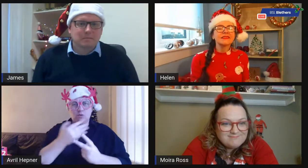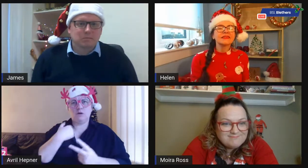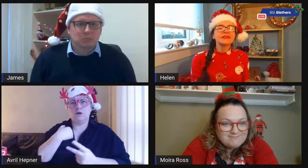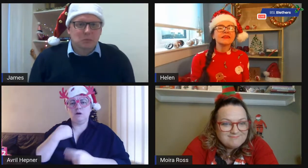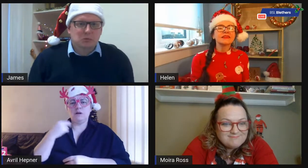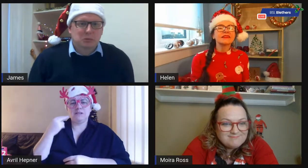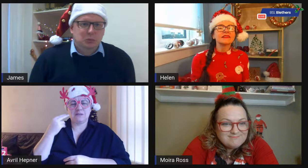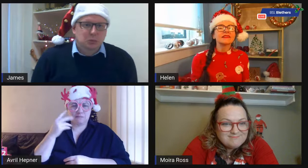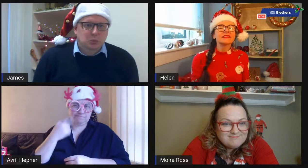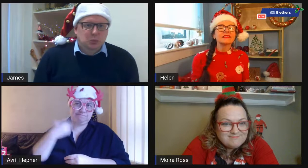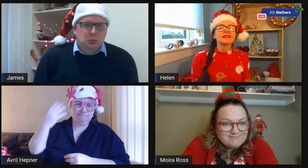there.